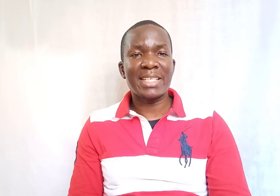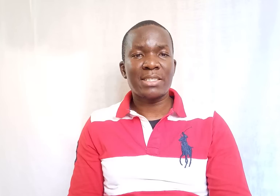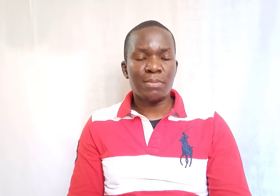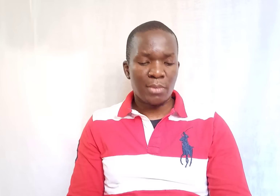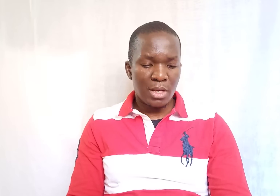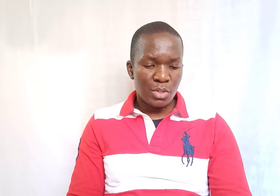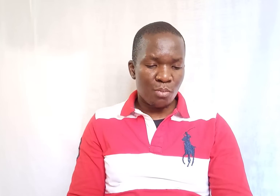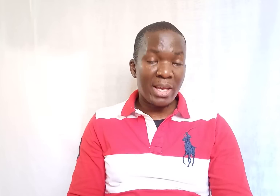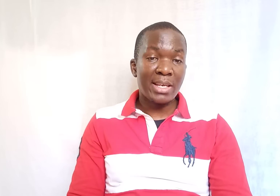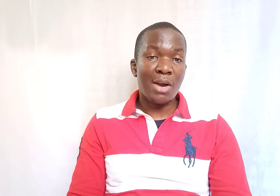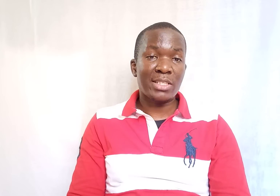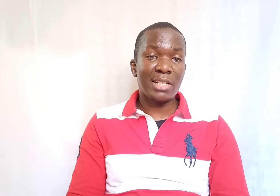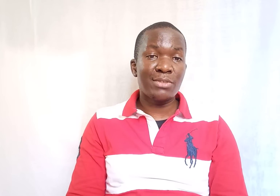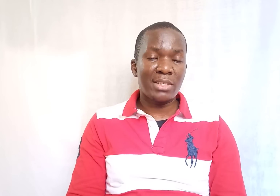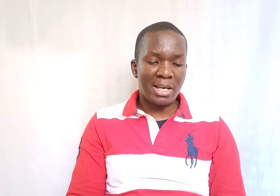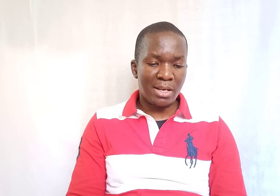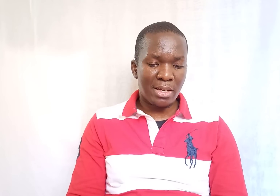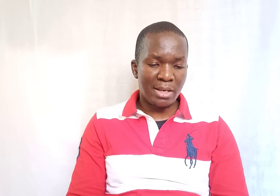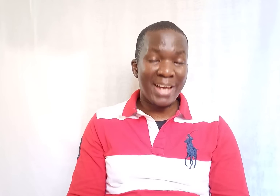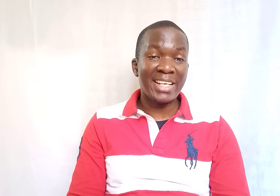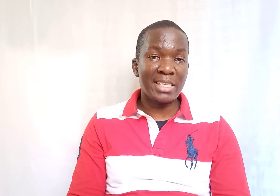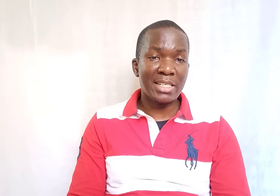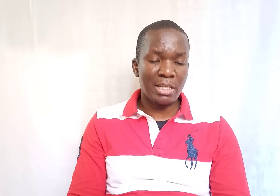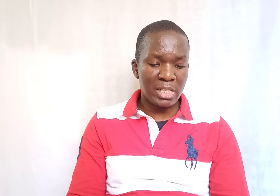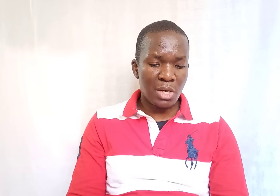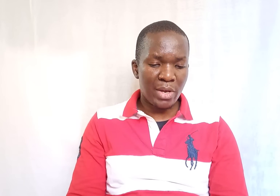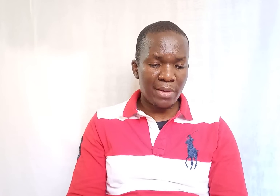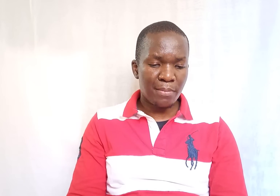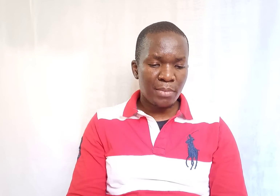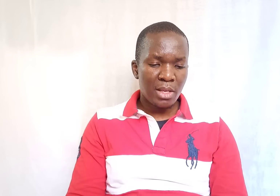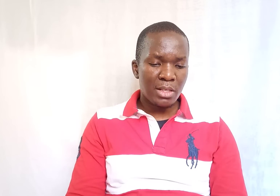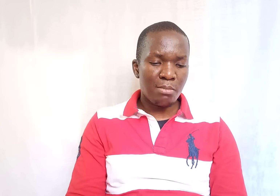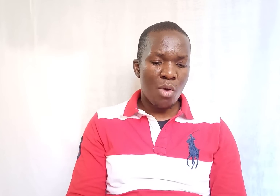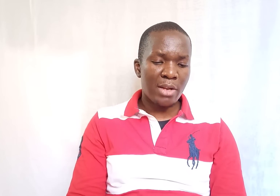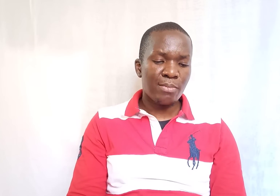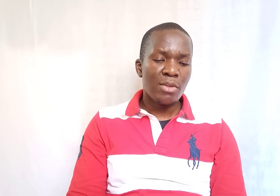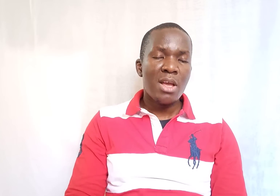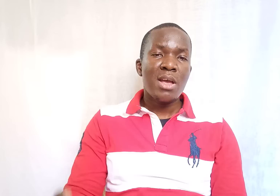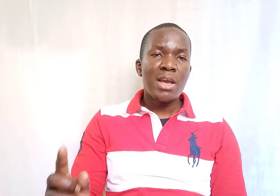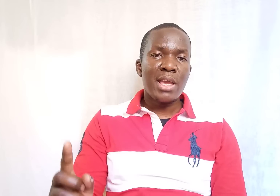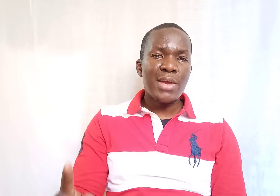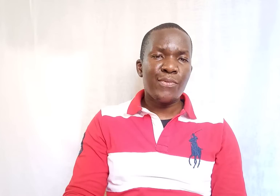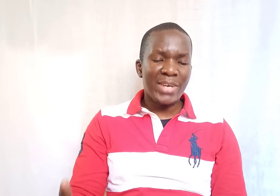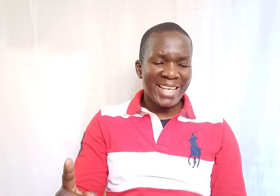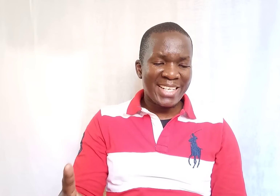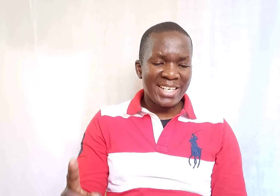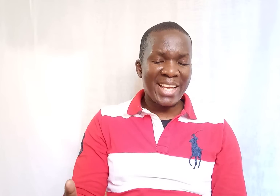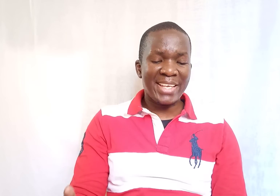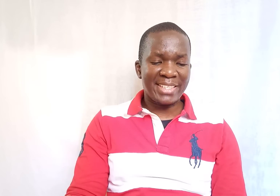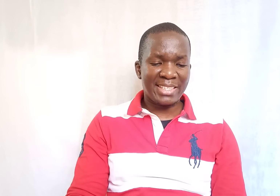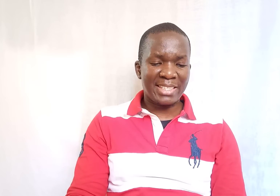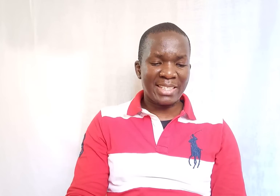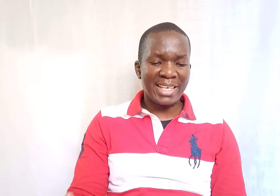sentence to make ourselves understand in a better way? Number 1, if it rains in